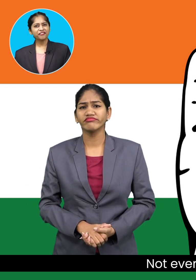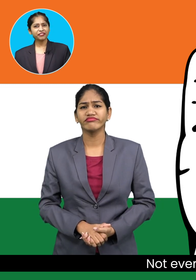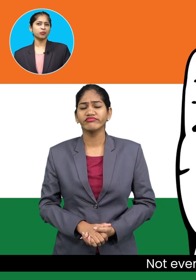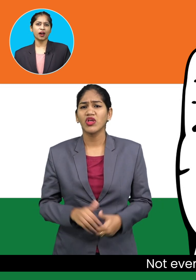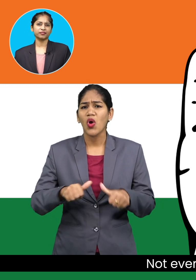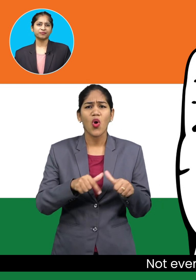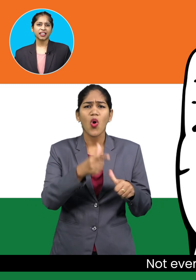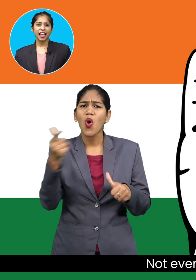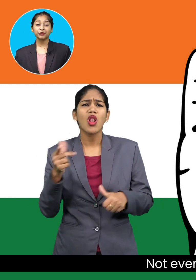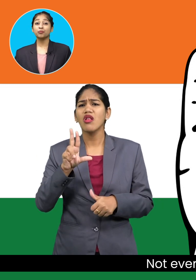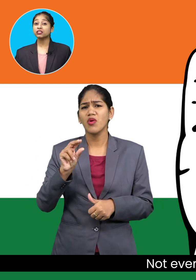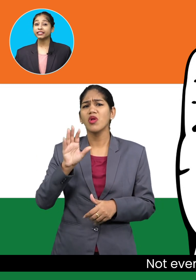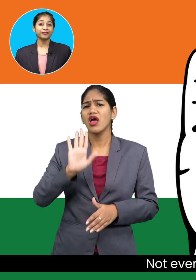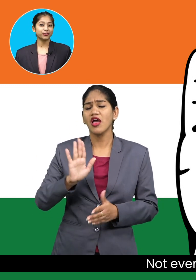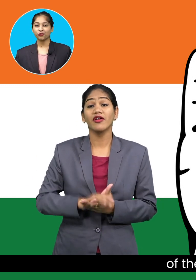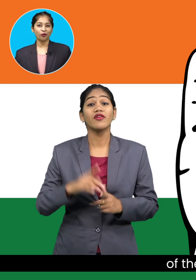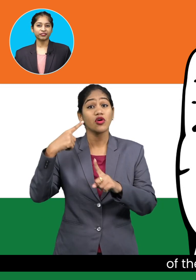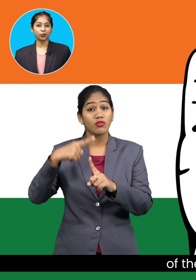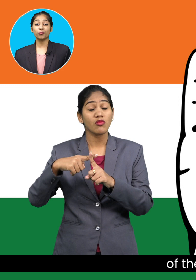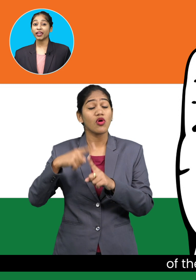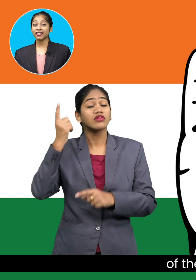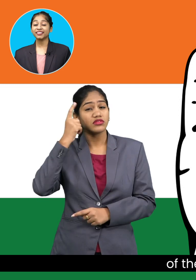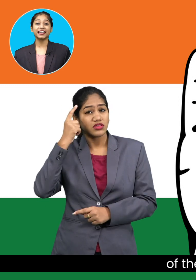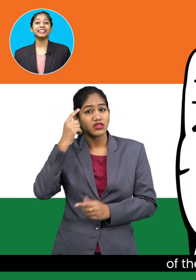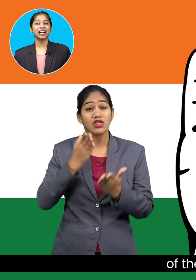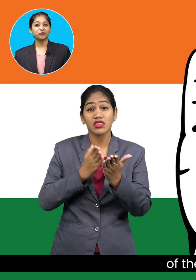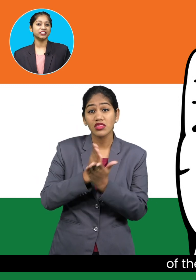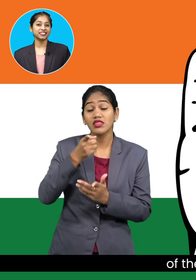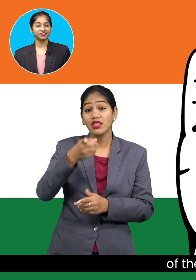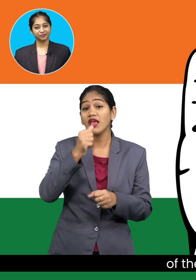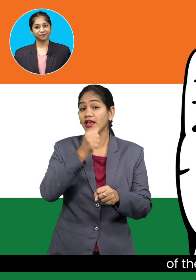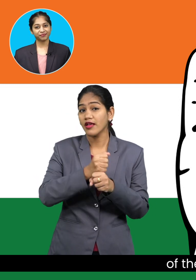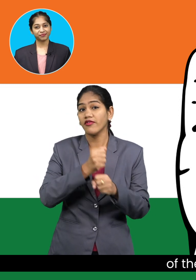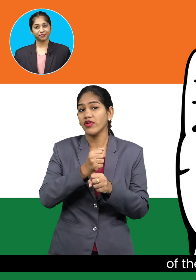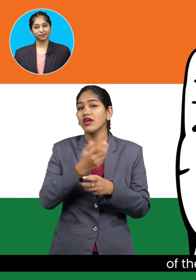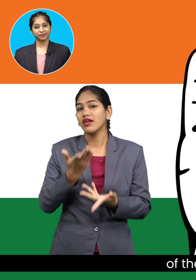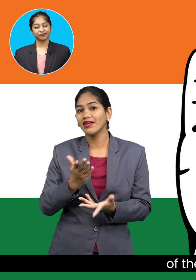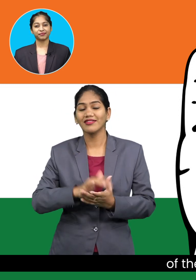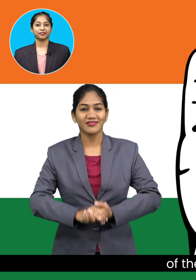Not everyone had a positive view of the way they governed.